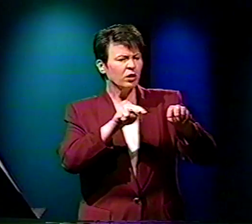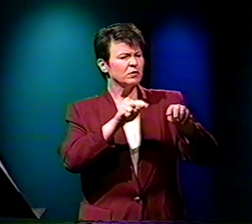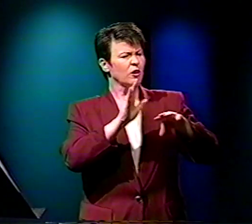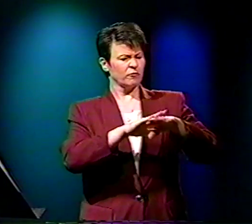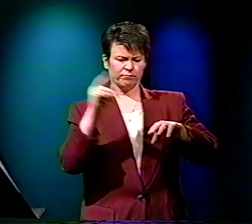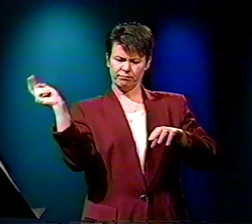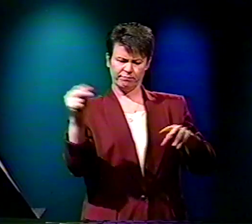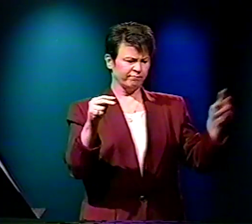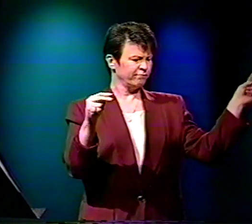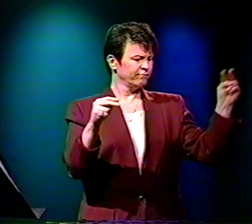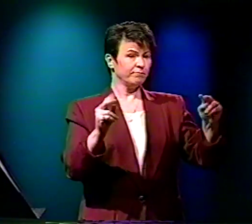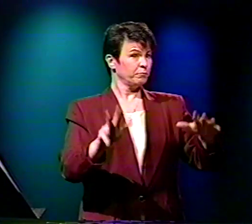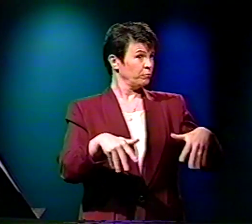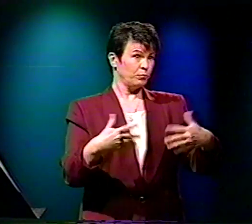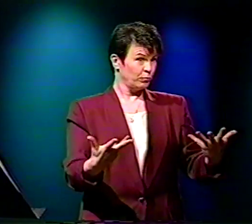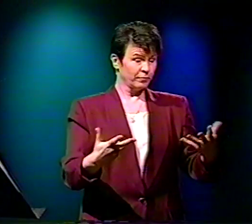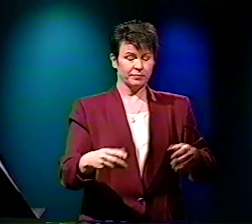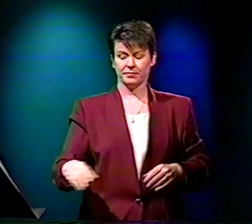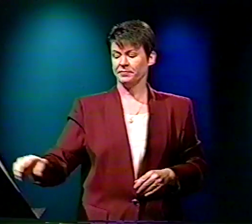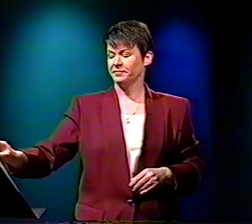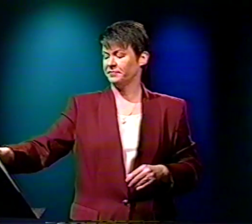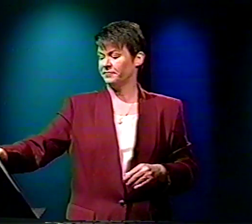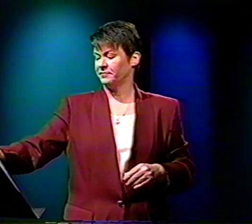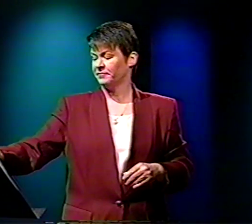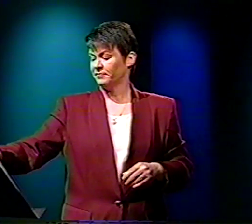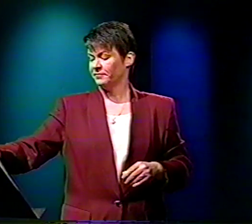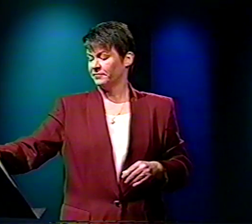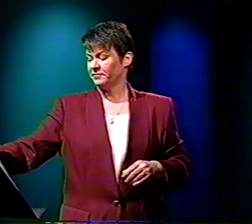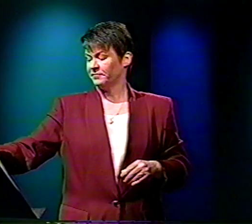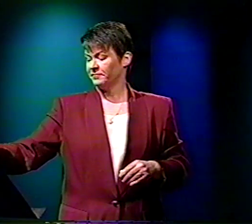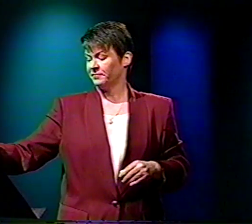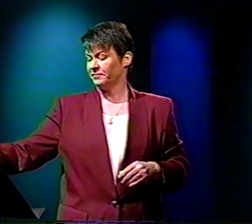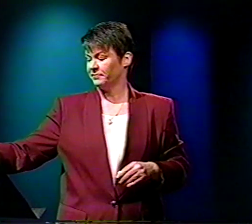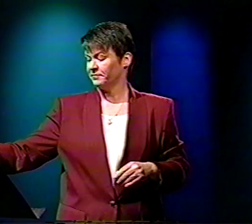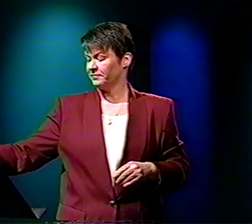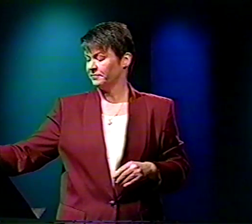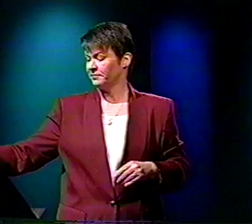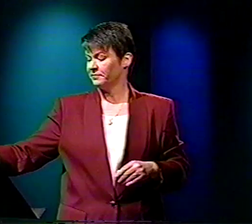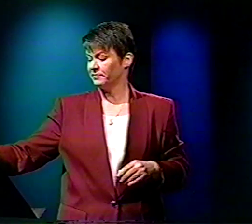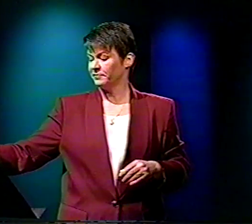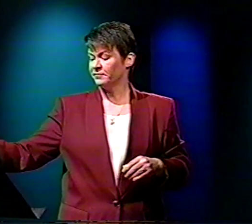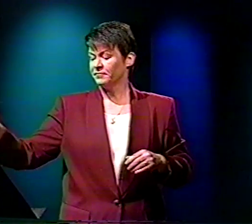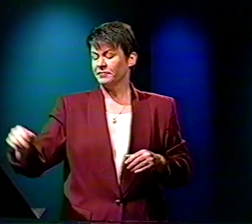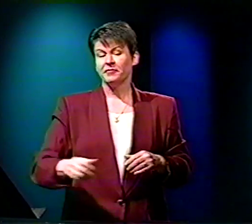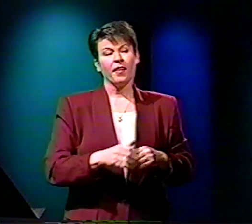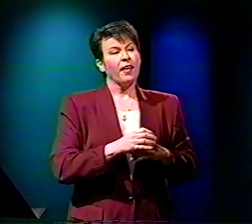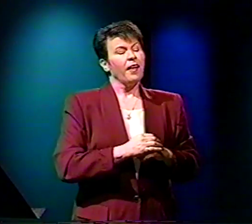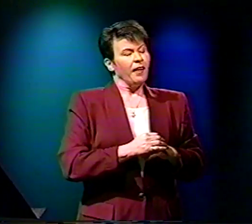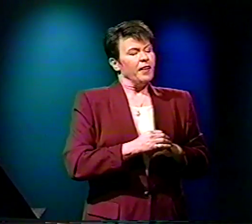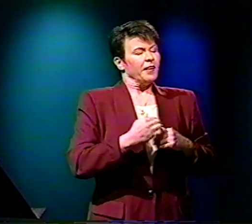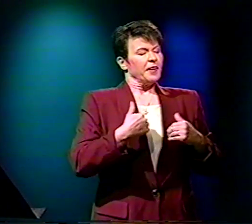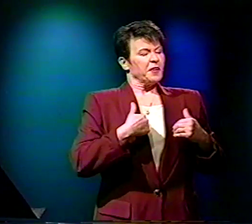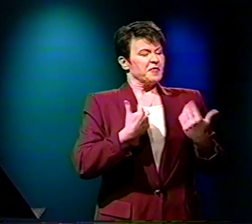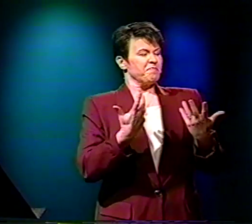For this presentation, I'm going to take a look at the views that exist between the two groups.